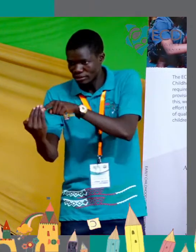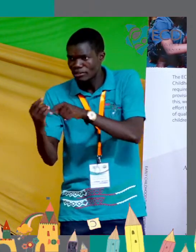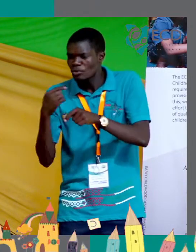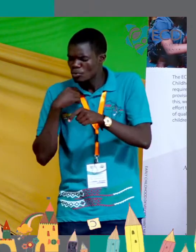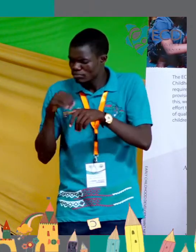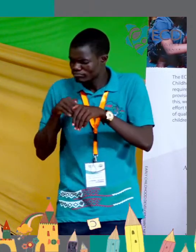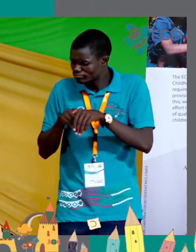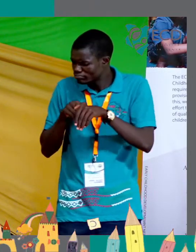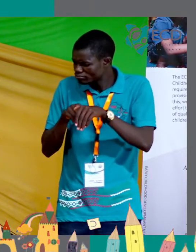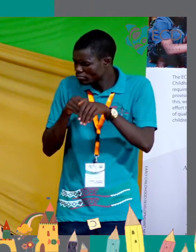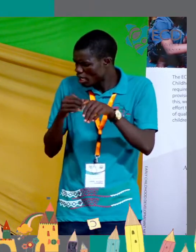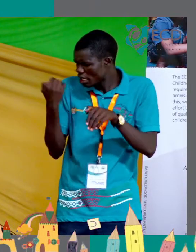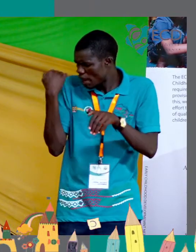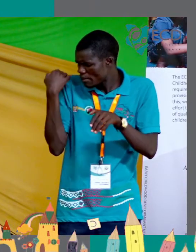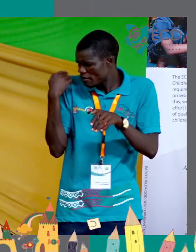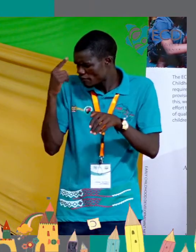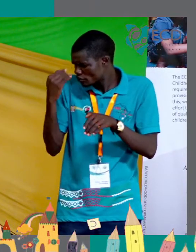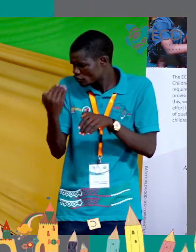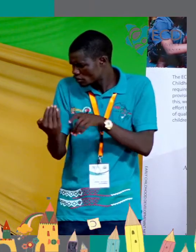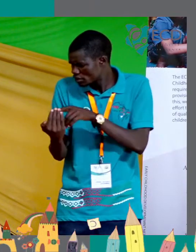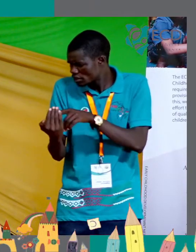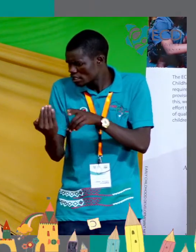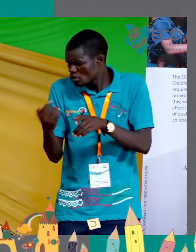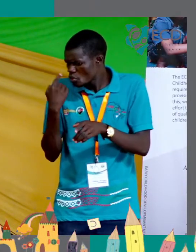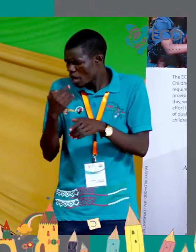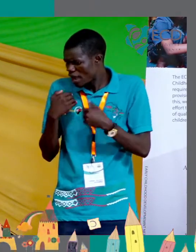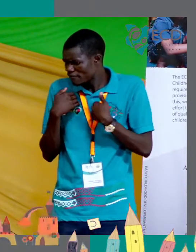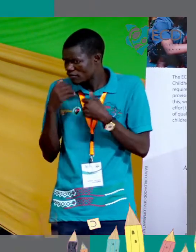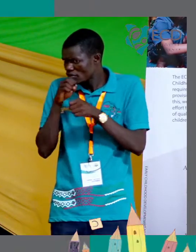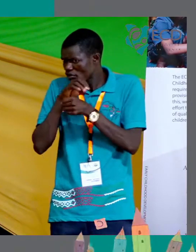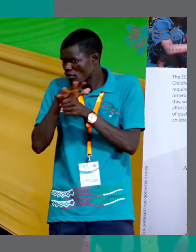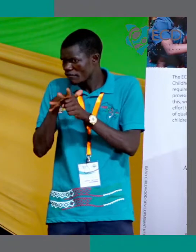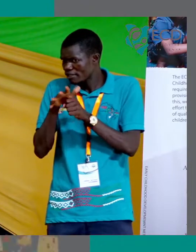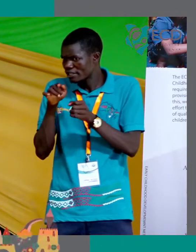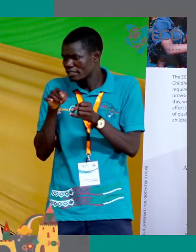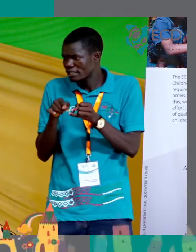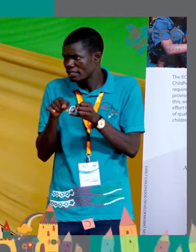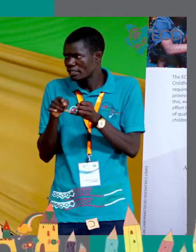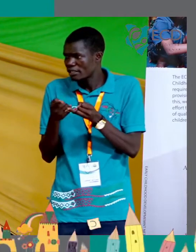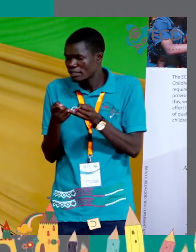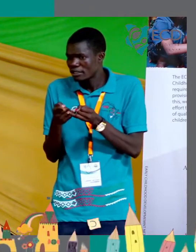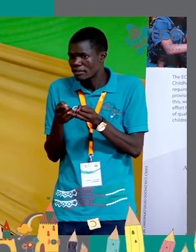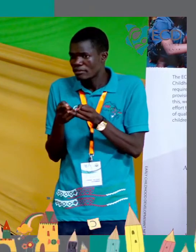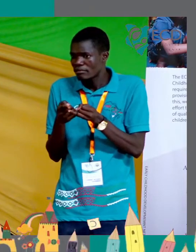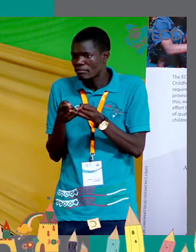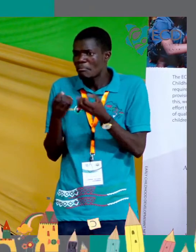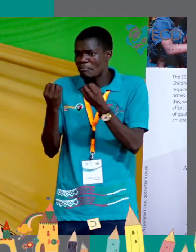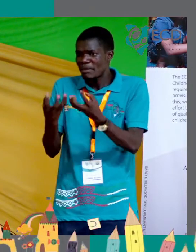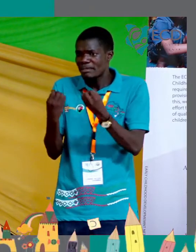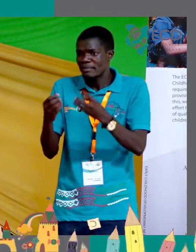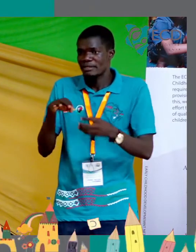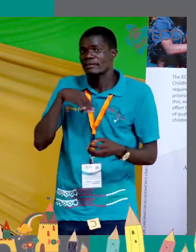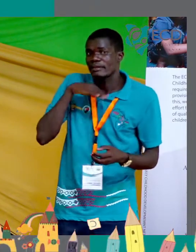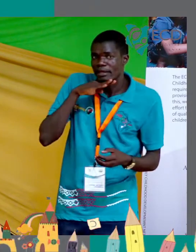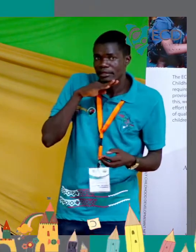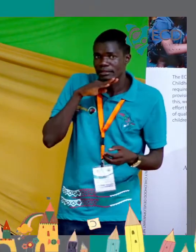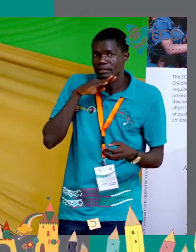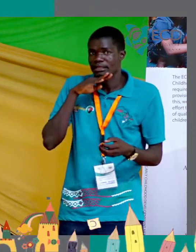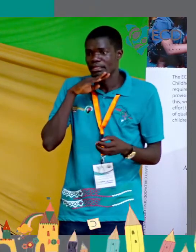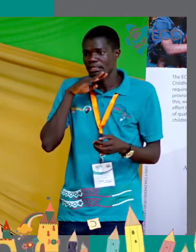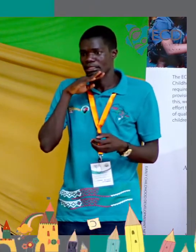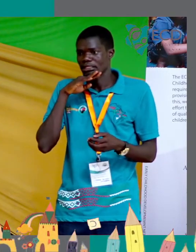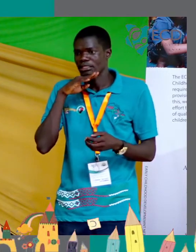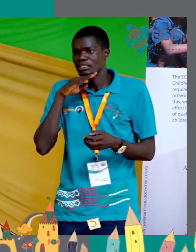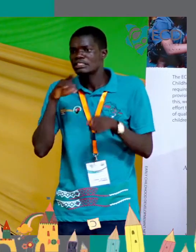the numbers. We saw that the children who were infected or indeed succumbed because of COVID-19 were not